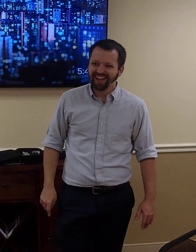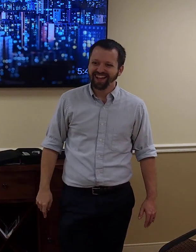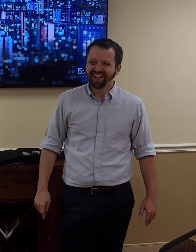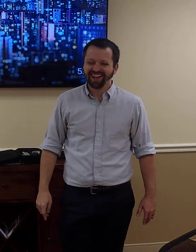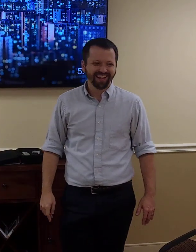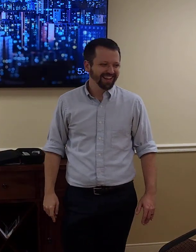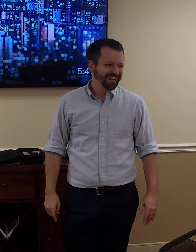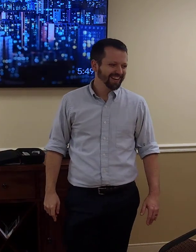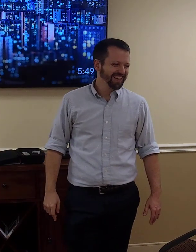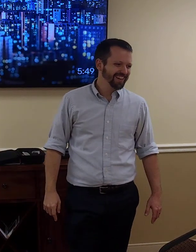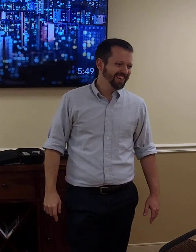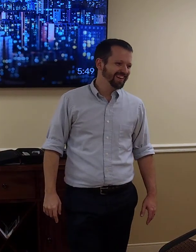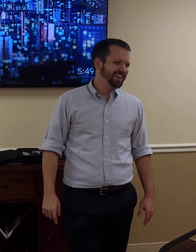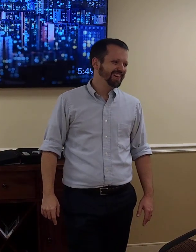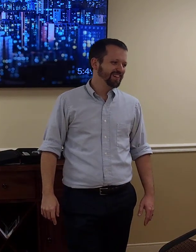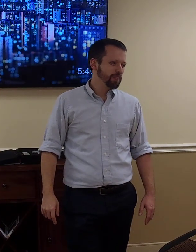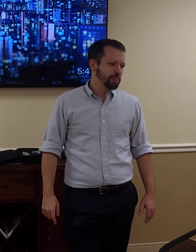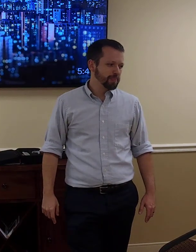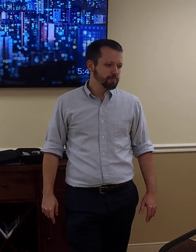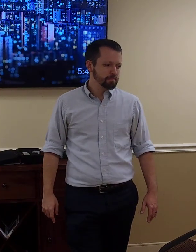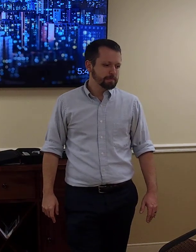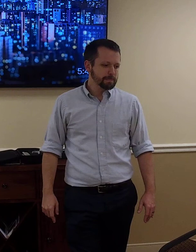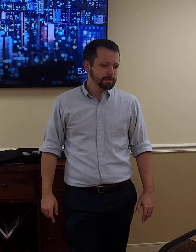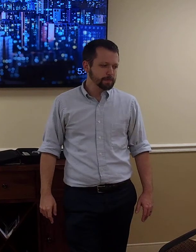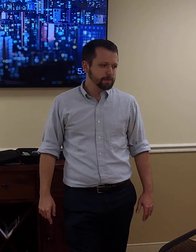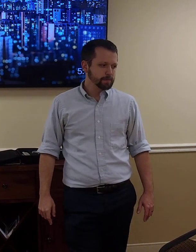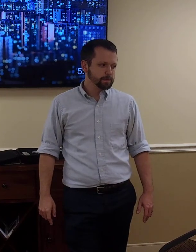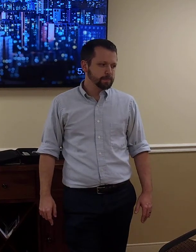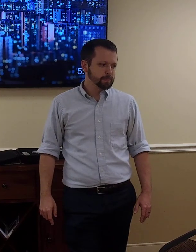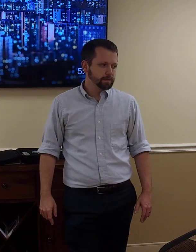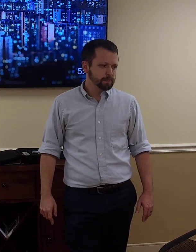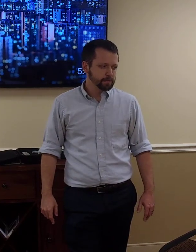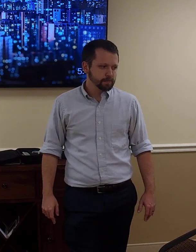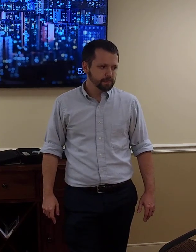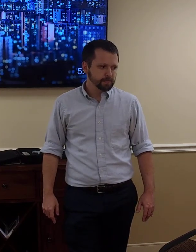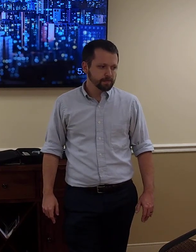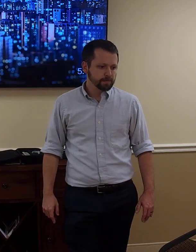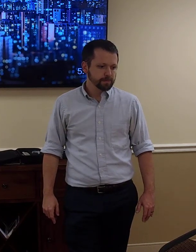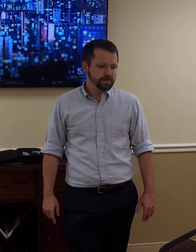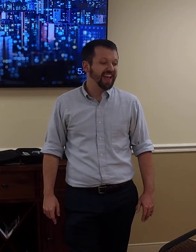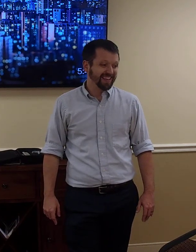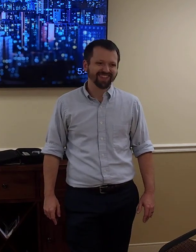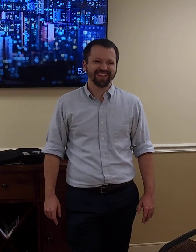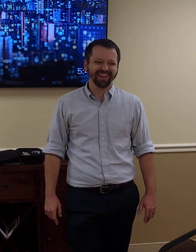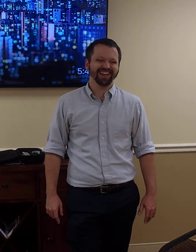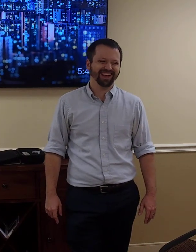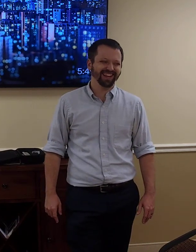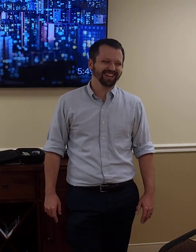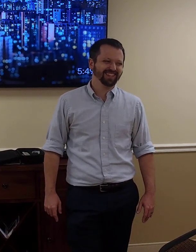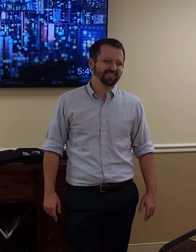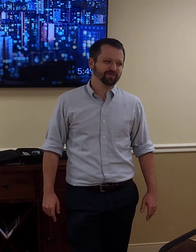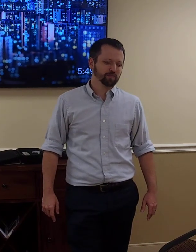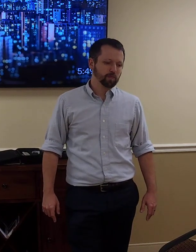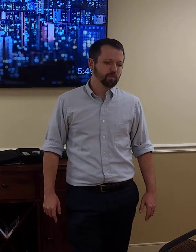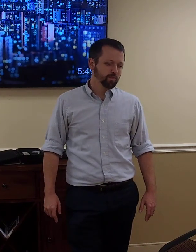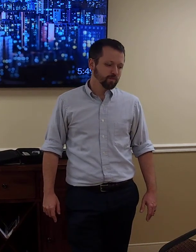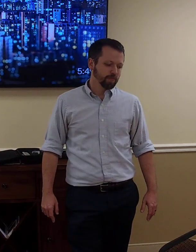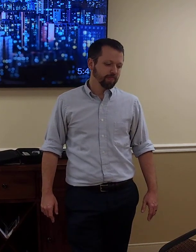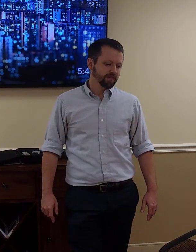Okay, I have a slightly just interesting question. Have you ever done that sign in class? Yes. And if so, what was their first reaction?